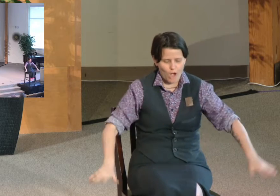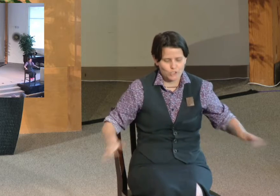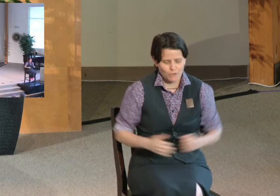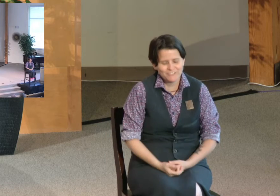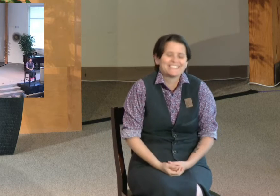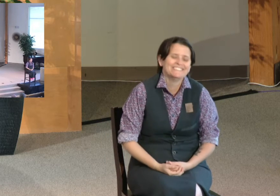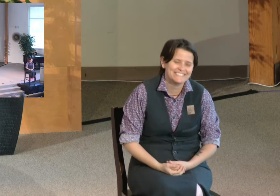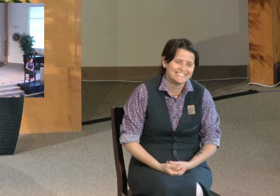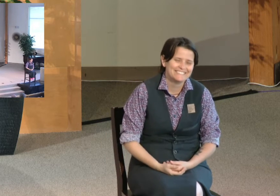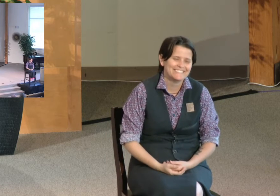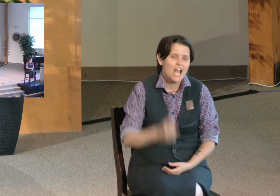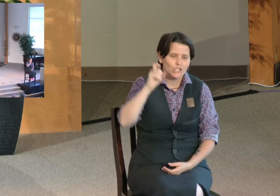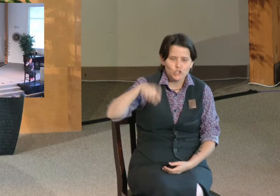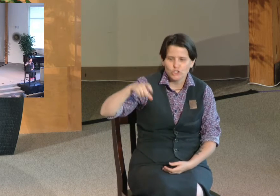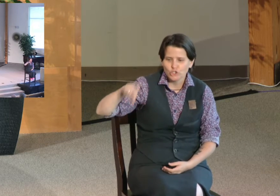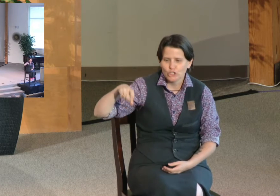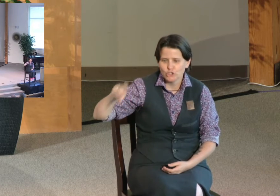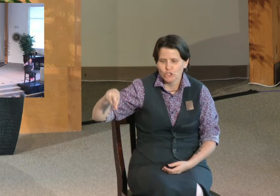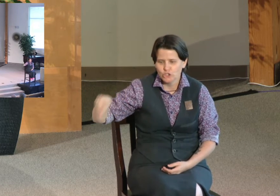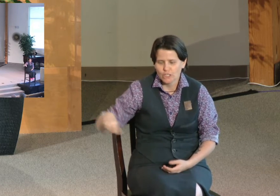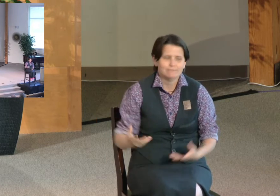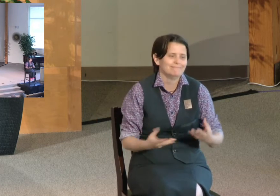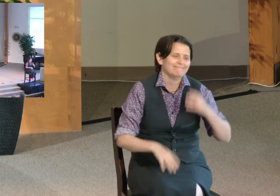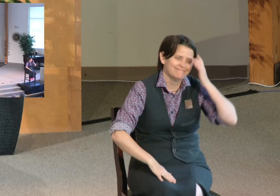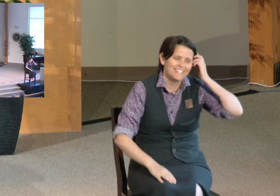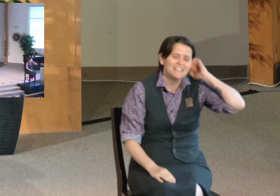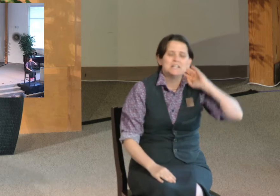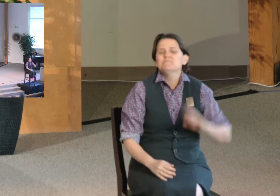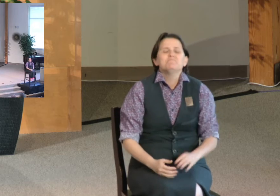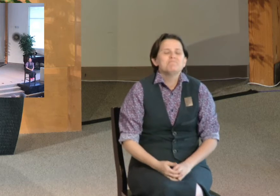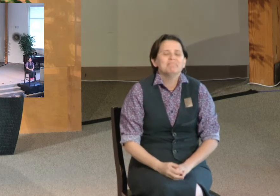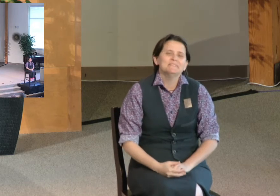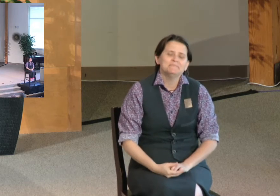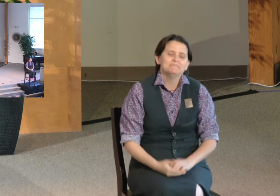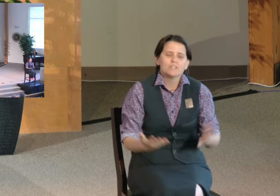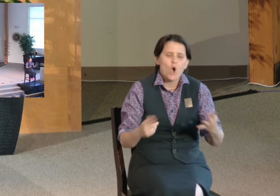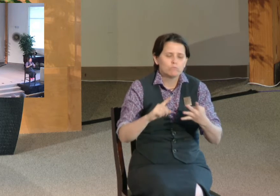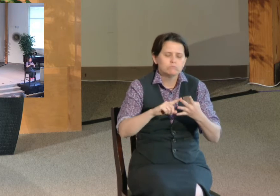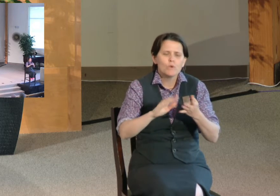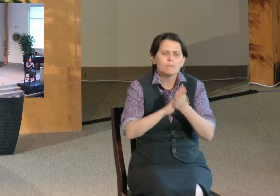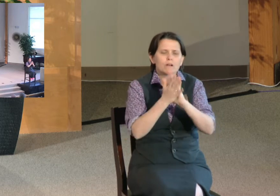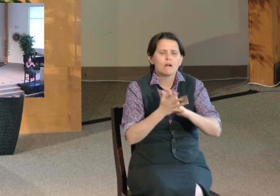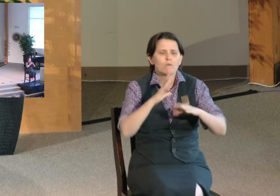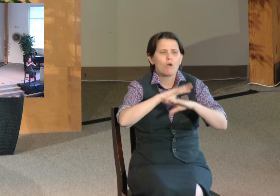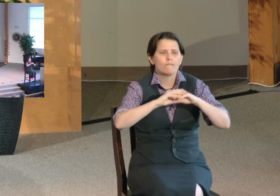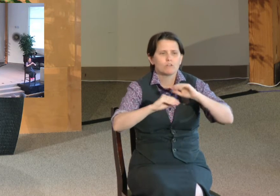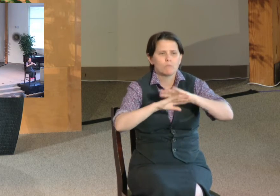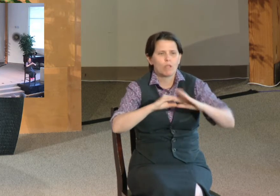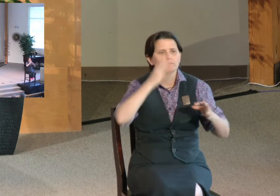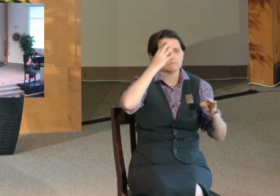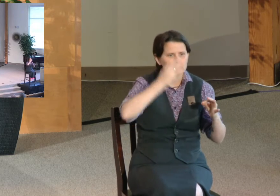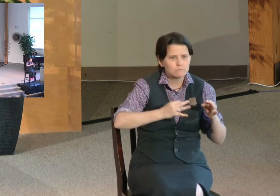And we're going to be comfortable in making those decisions, taking it into discernment. And then